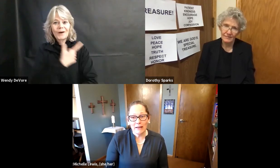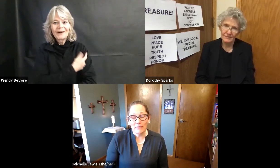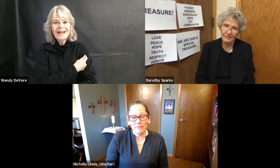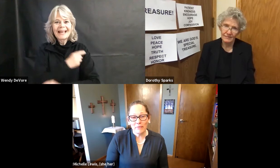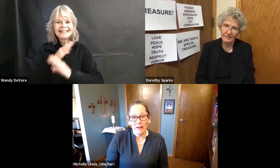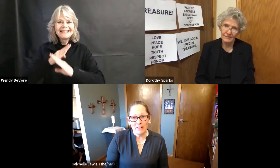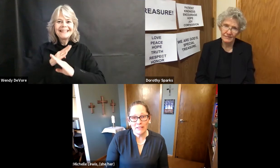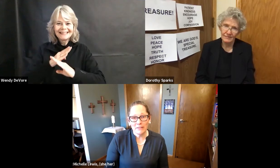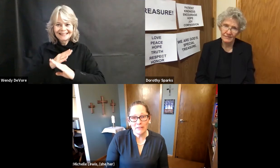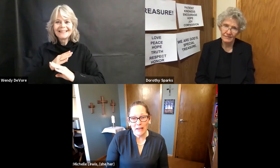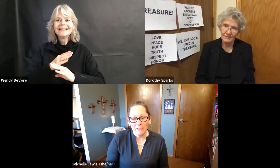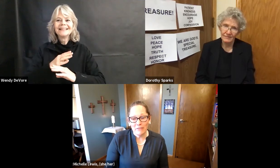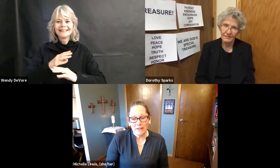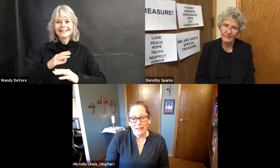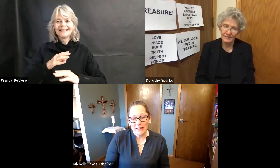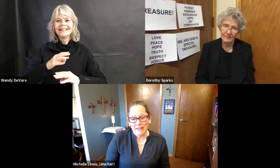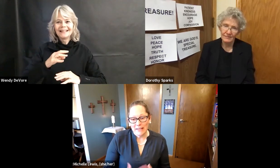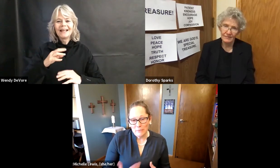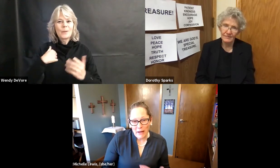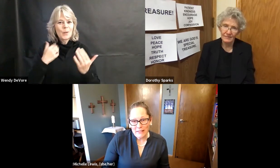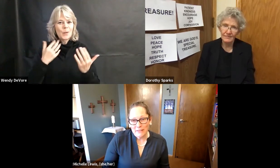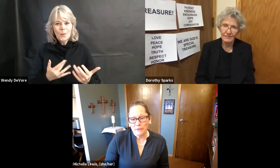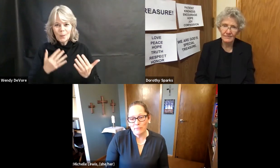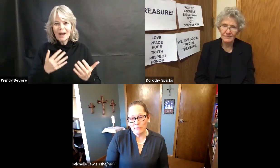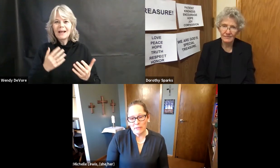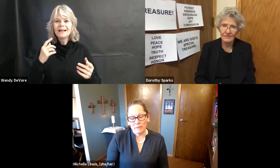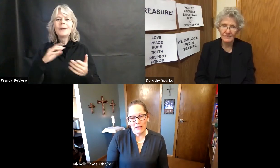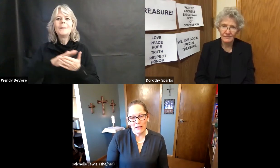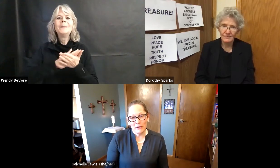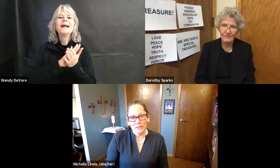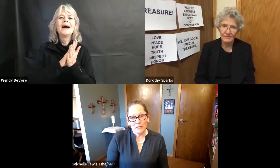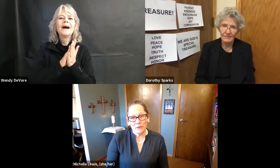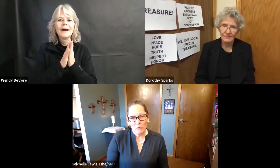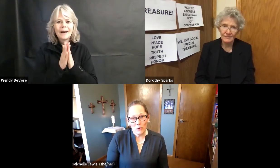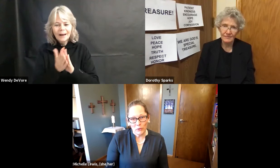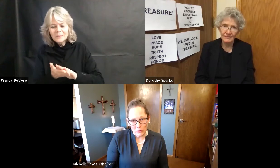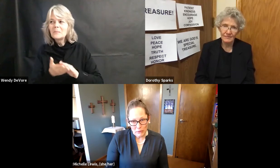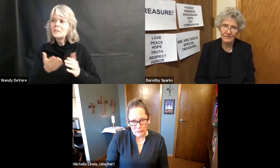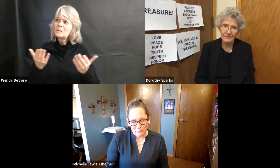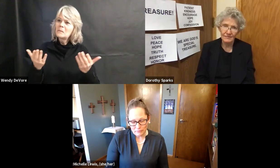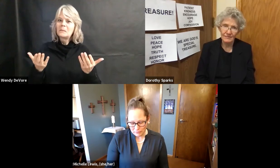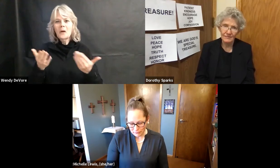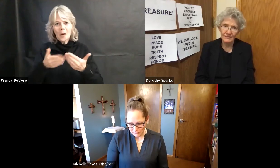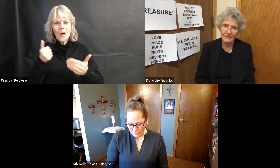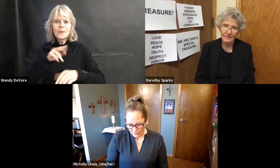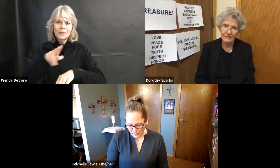waiting until life gets back to something that looks more normal.